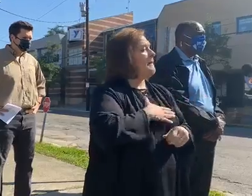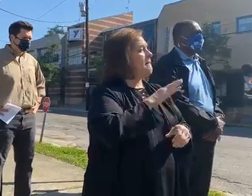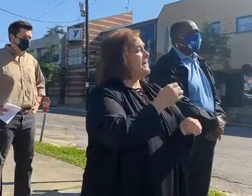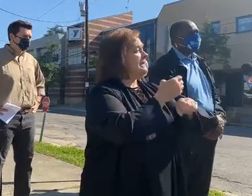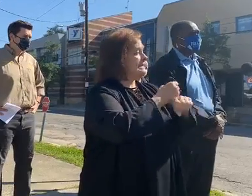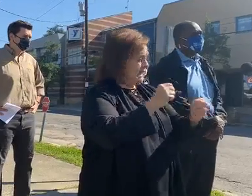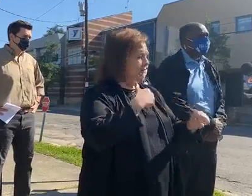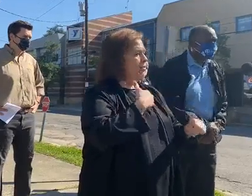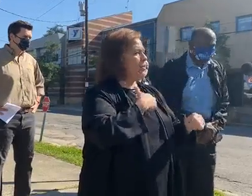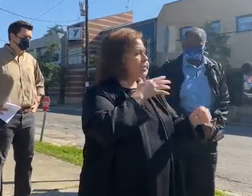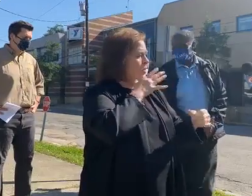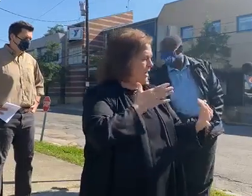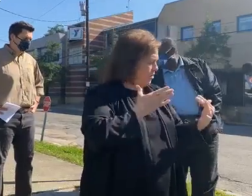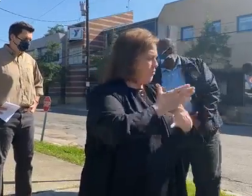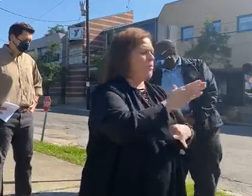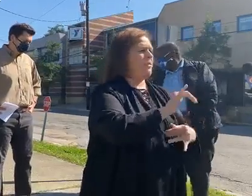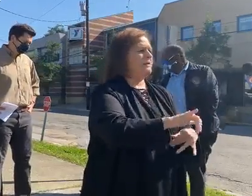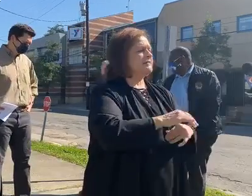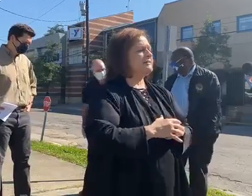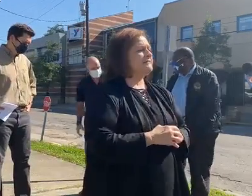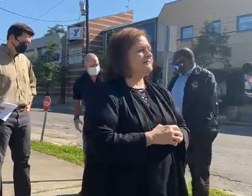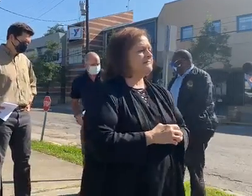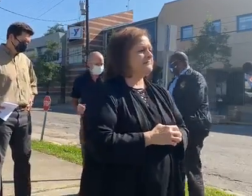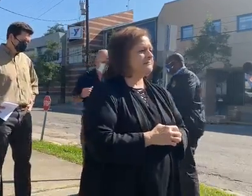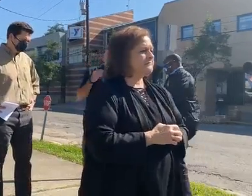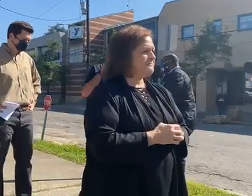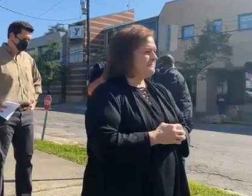we will get through this. Thank you.